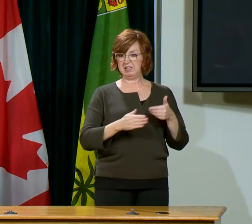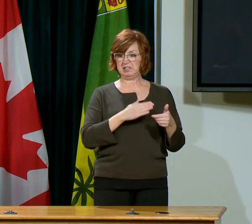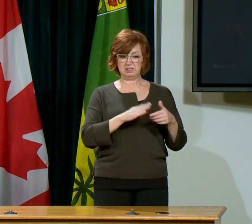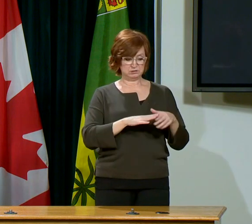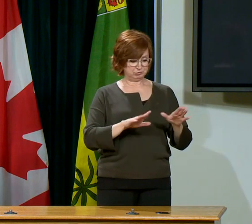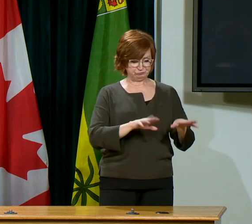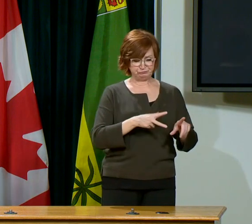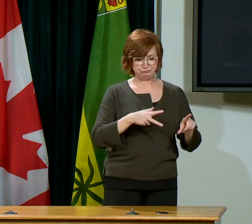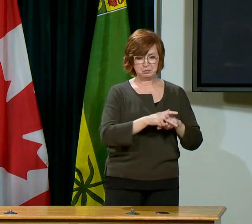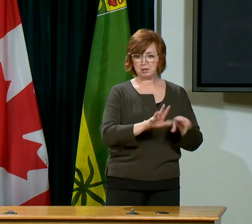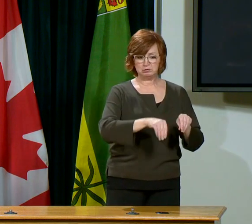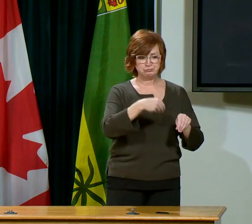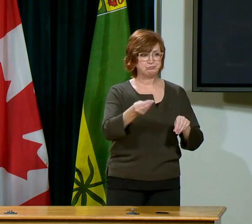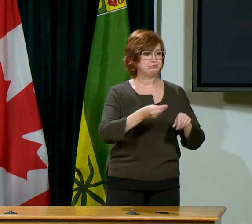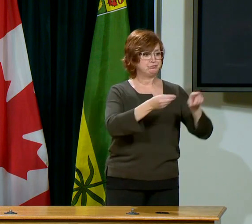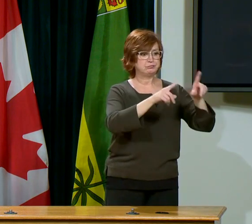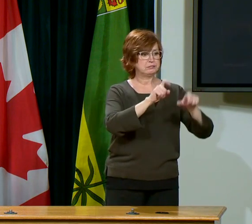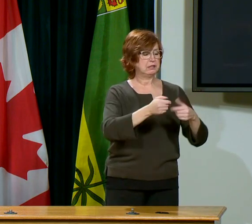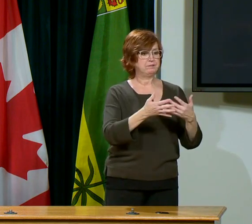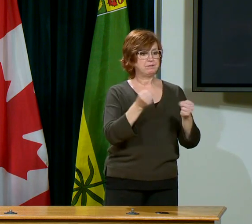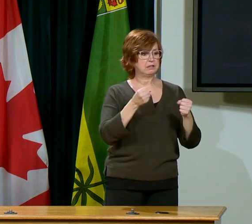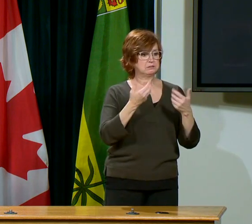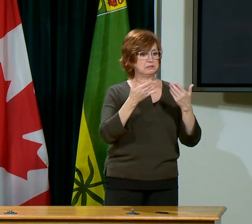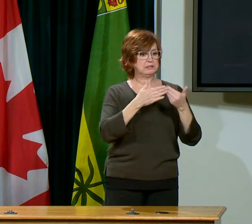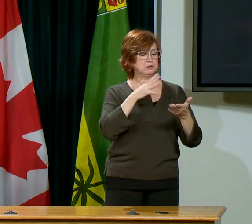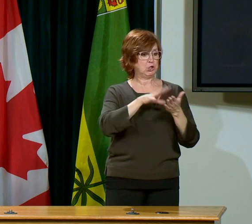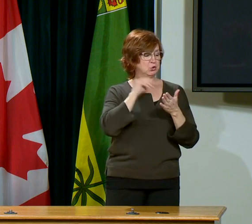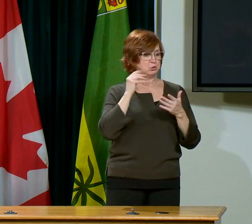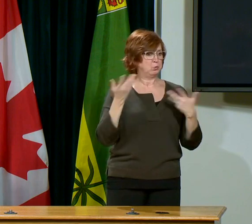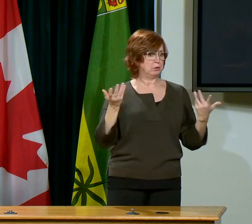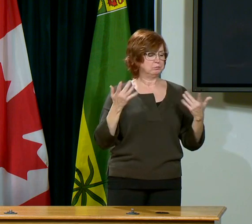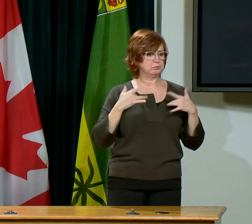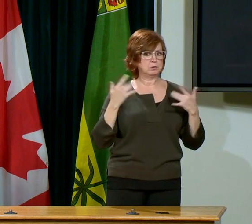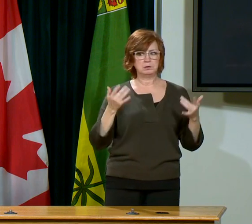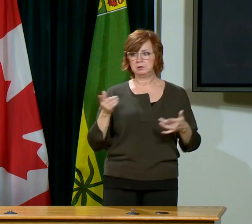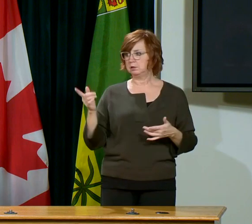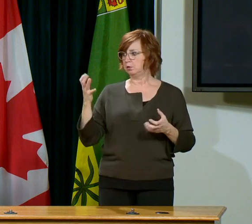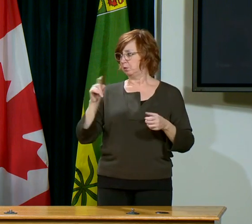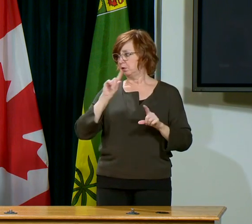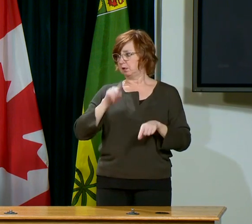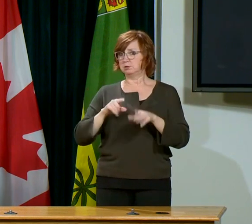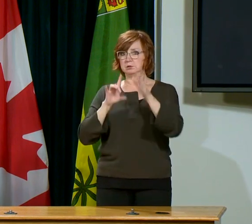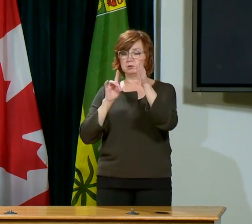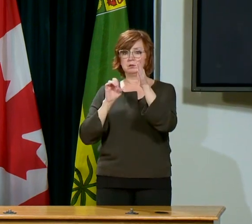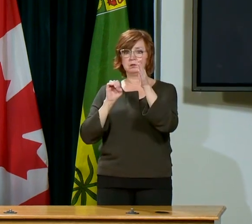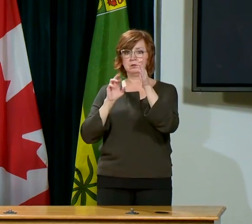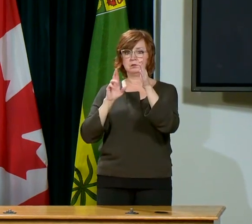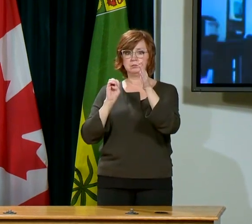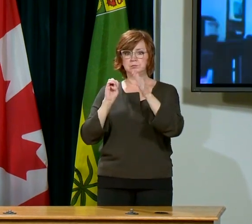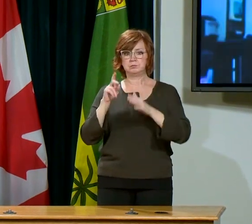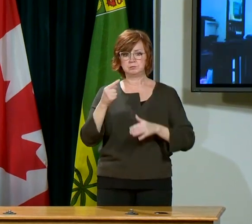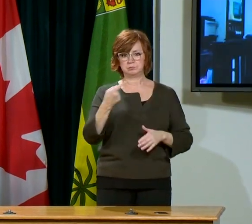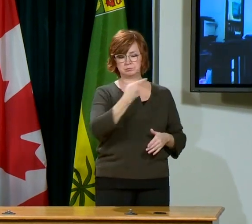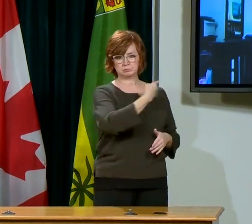away? Could somebody just provide some commentary on that? So Derek, do you want to take that question?